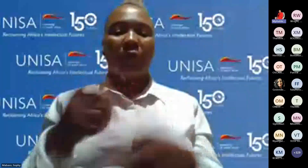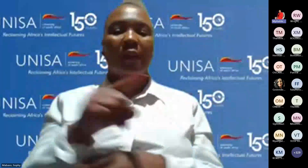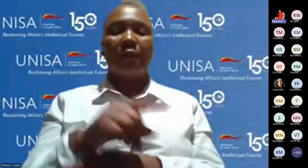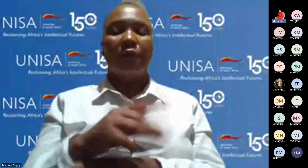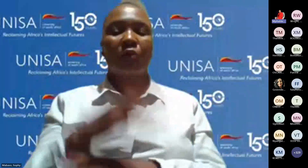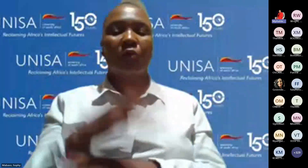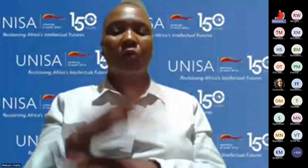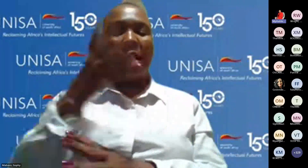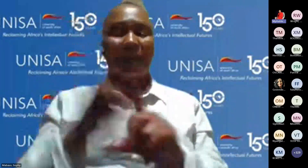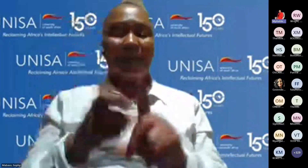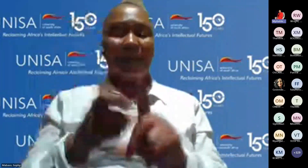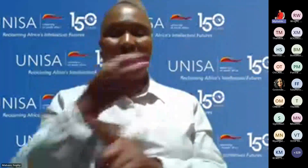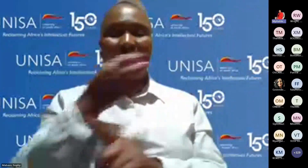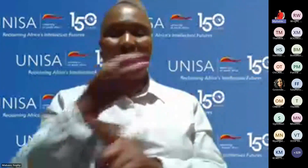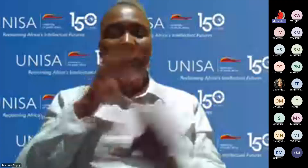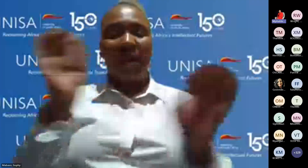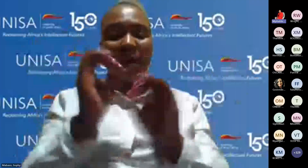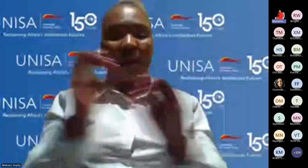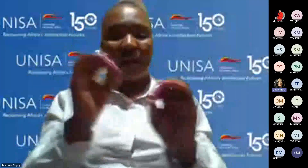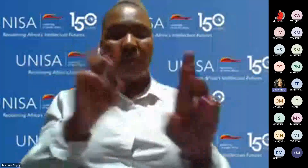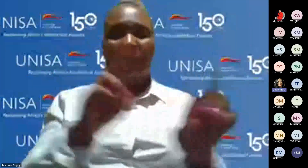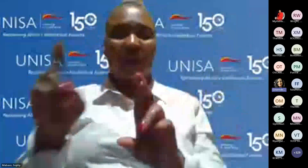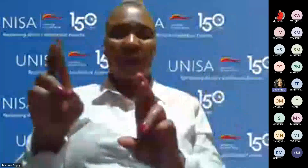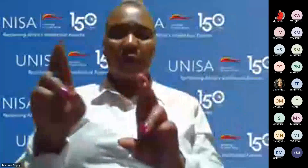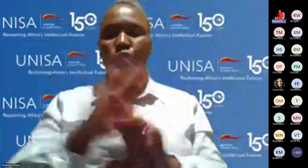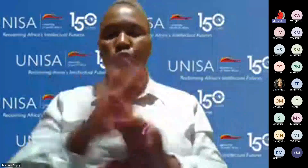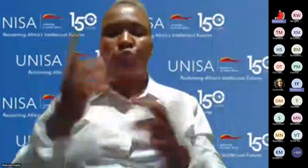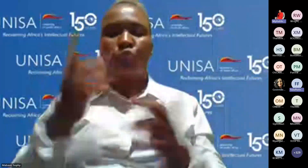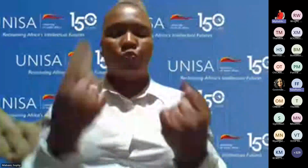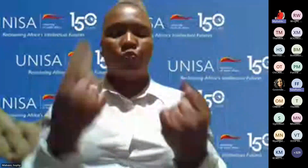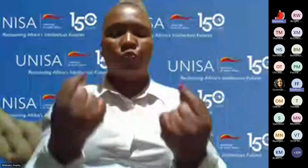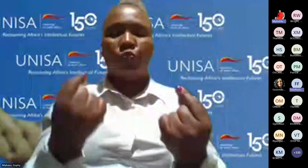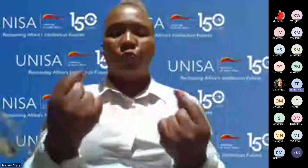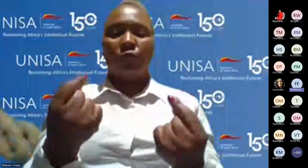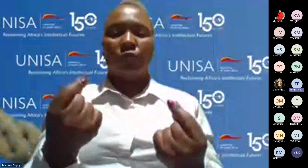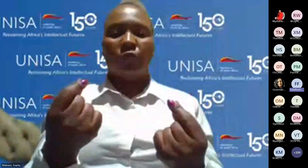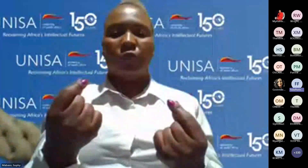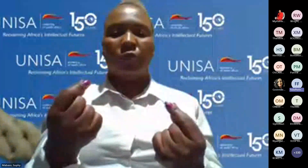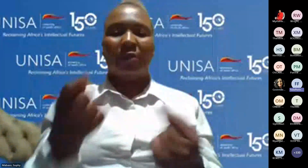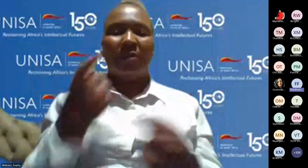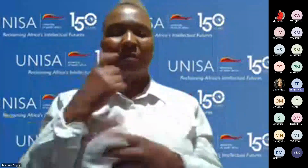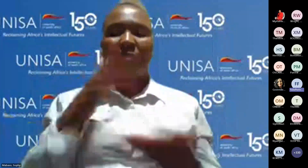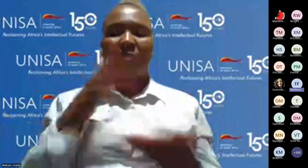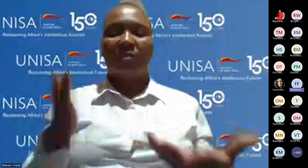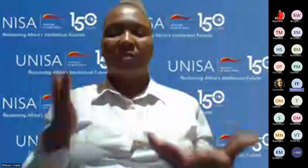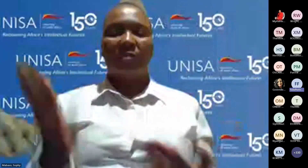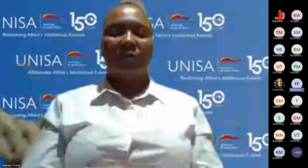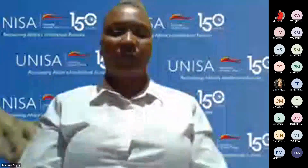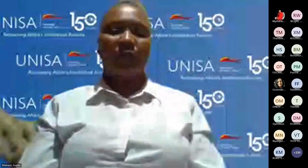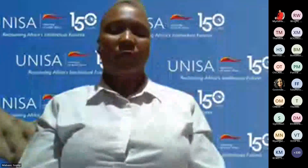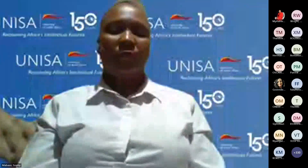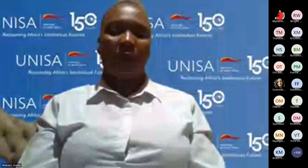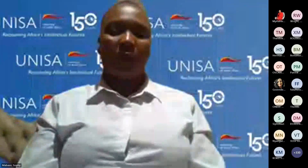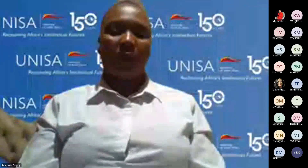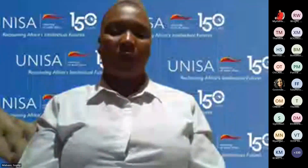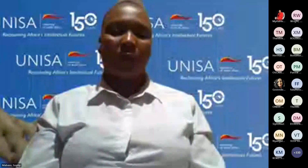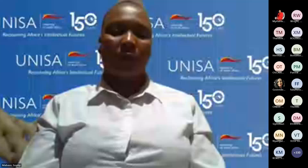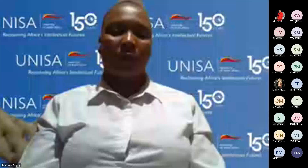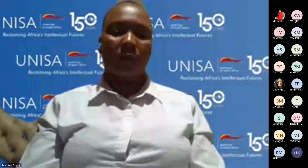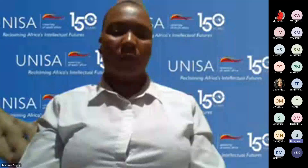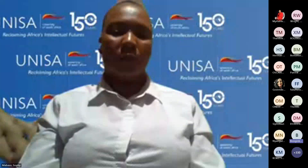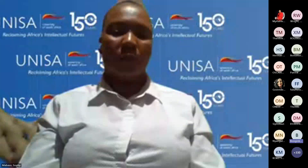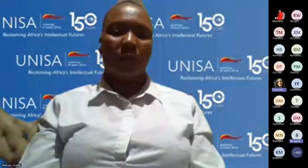not say to you reference, don't reference. Case closed. Okay. Thank Yes, you so much. can I come in? I just want to